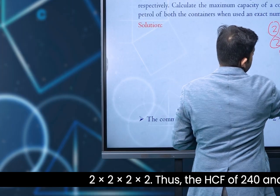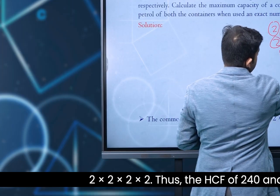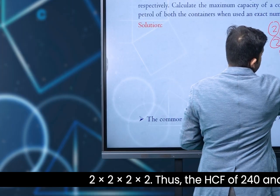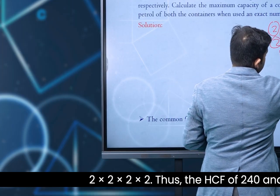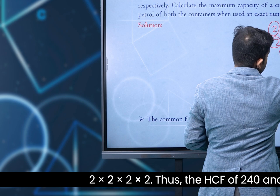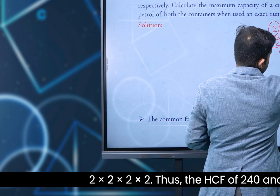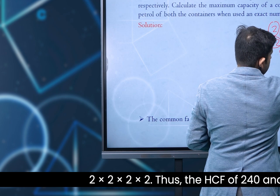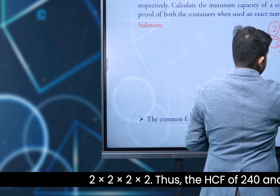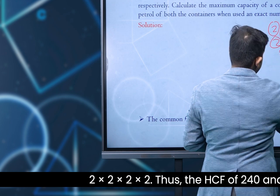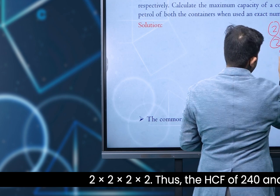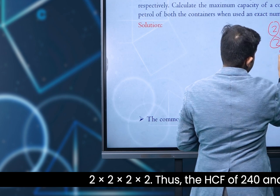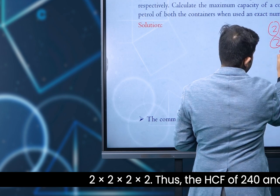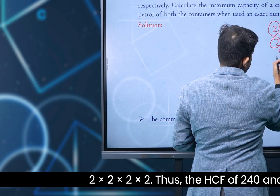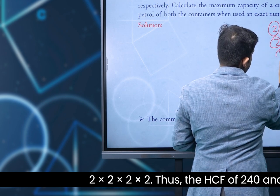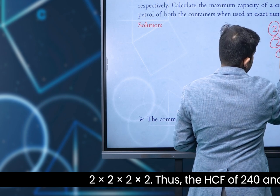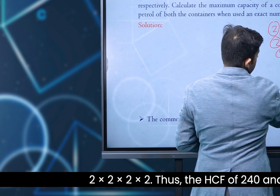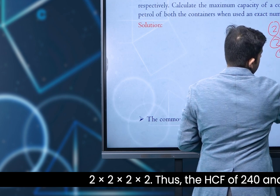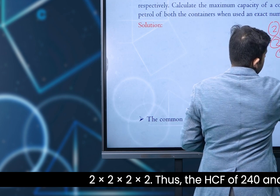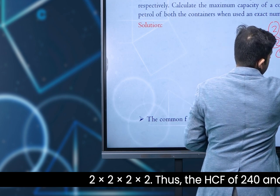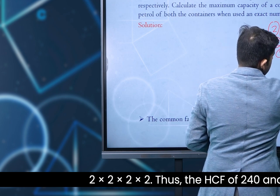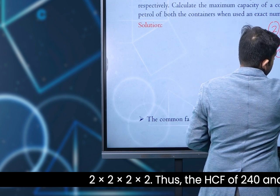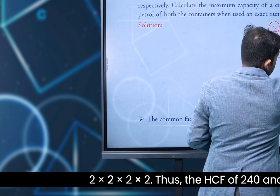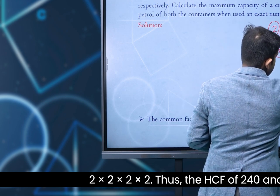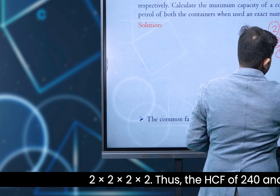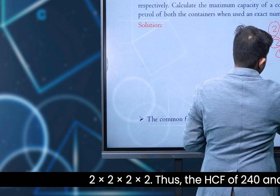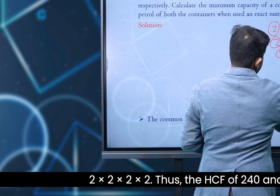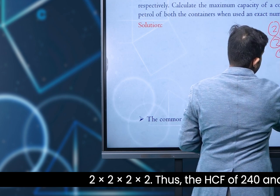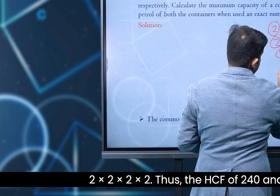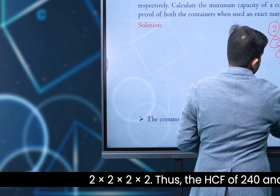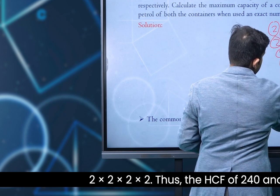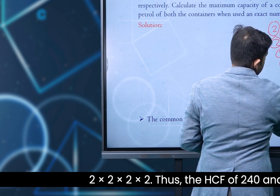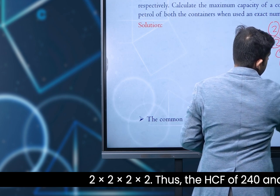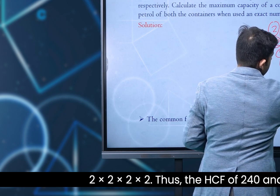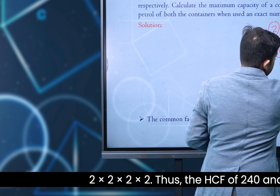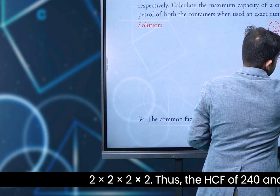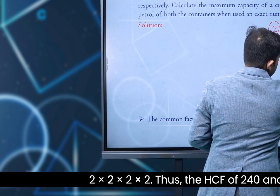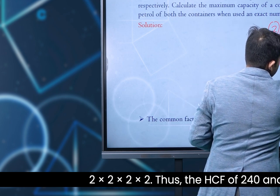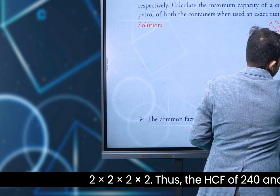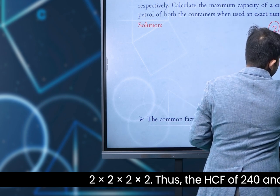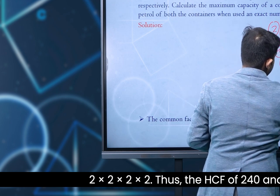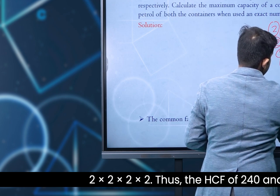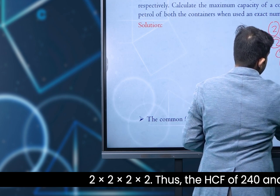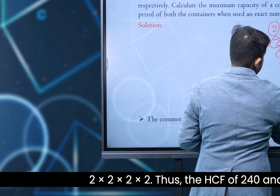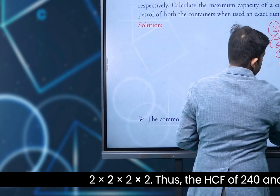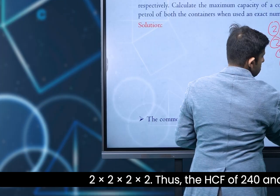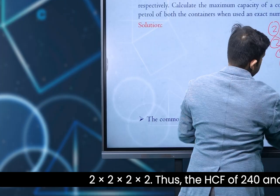into 2 into 2 into 2.